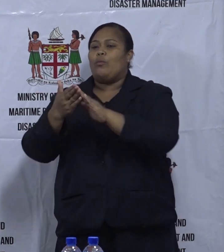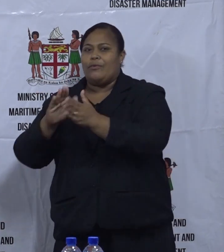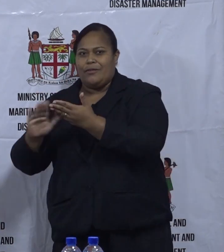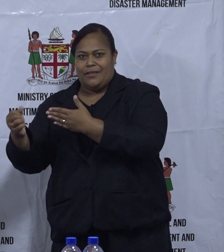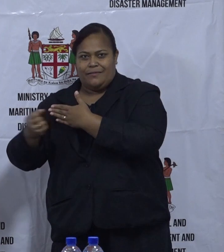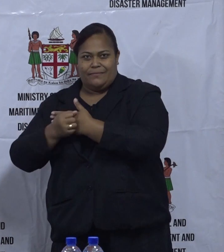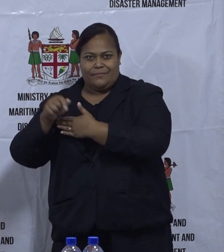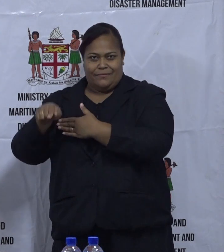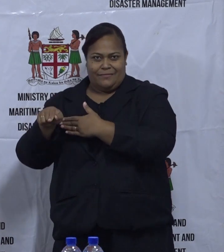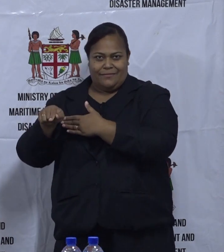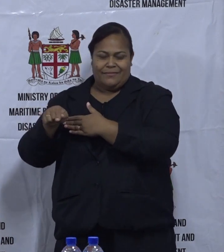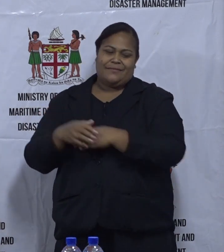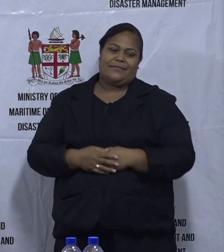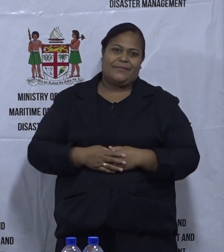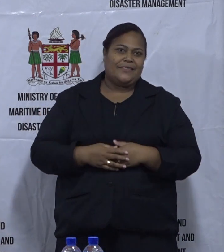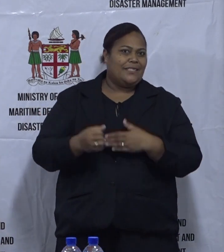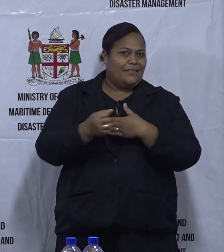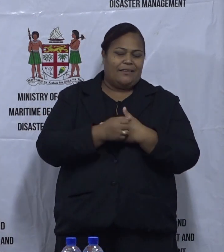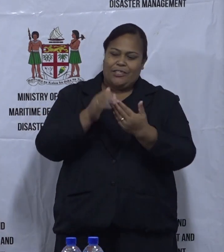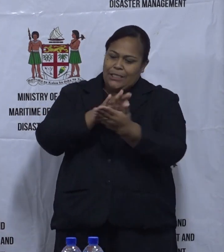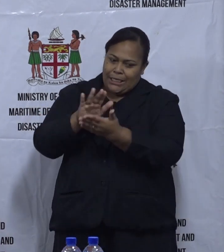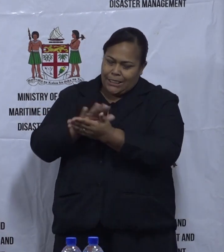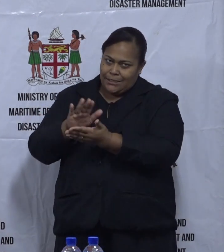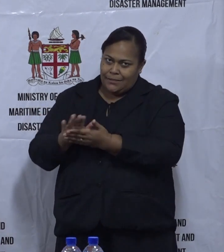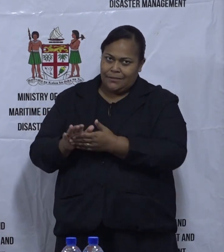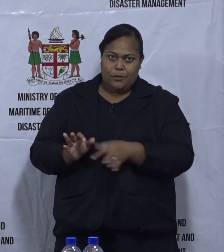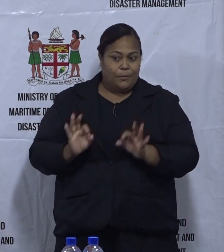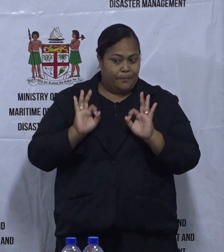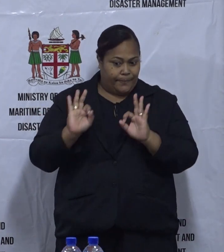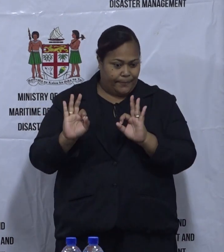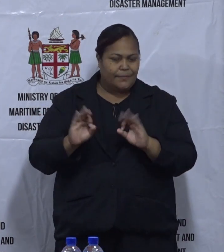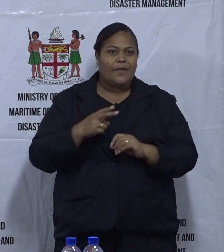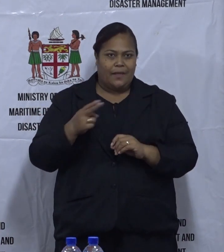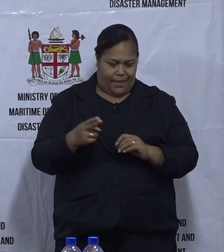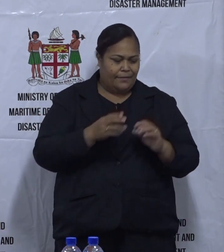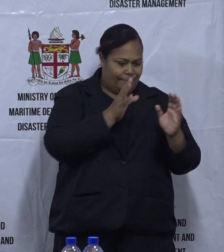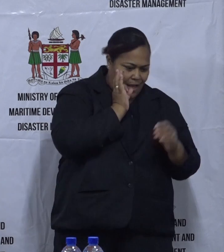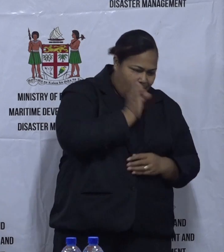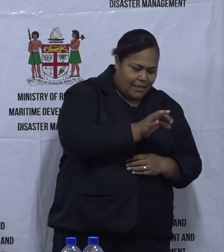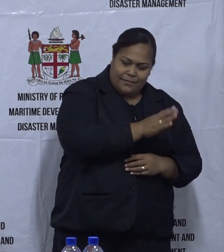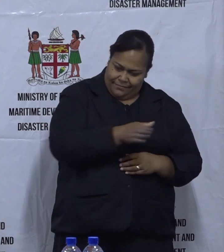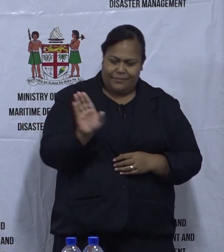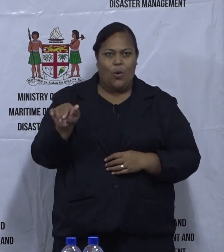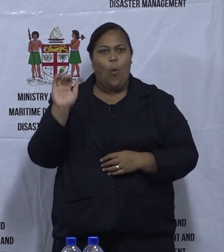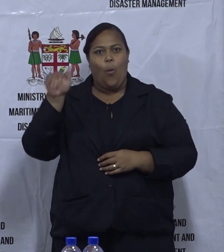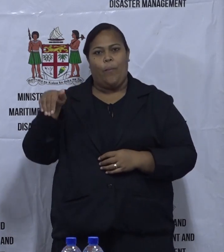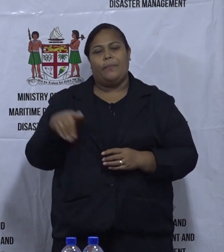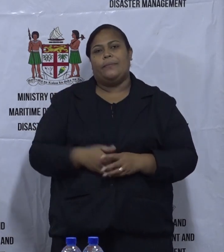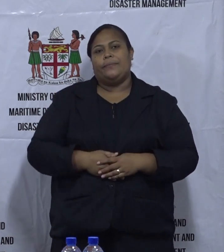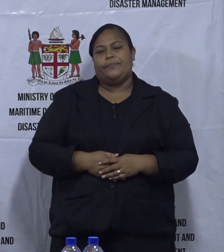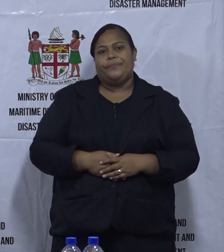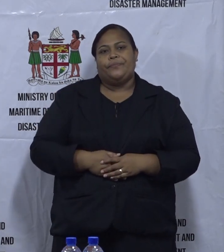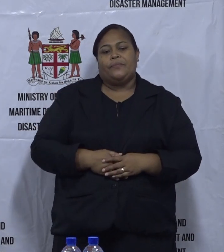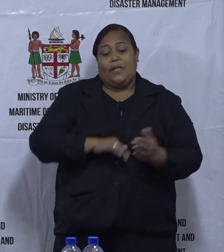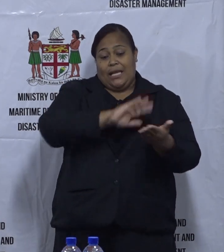also up to standard in terms of hygiene standards, and make sure that those are clean as well. And of course, for